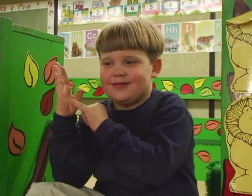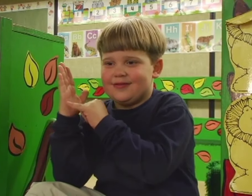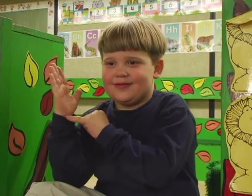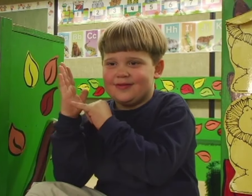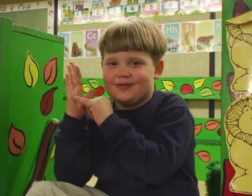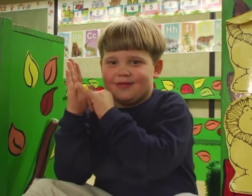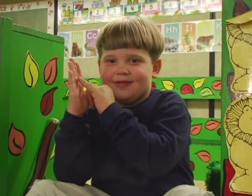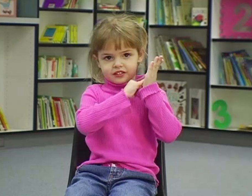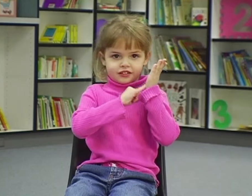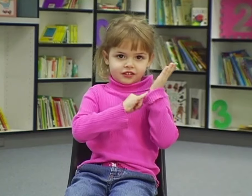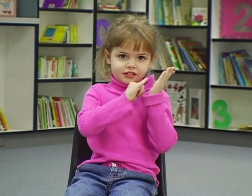Draw.